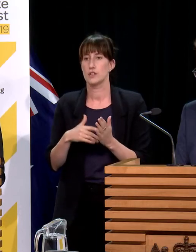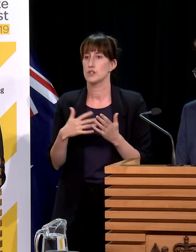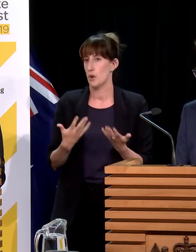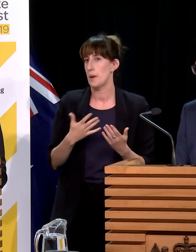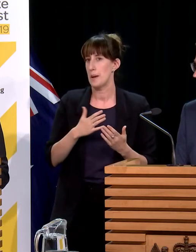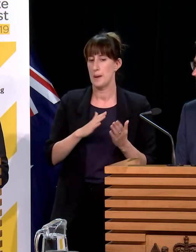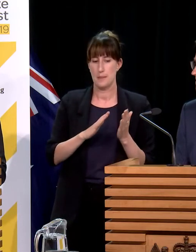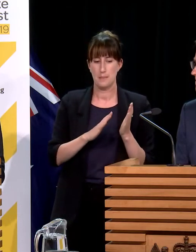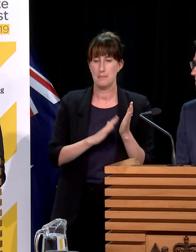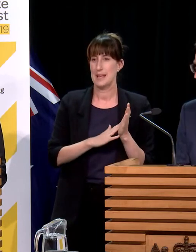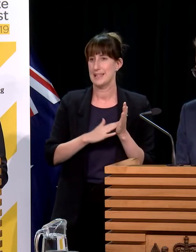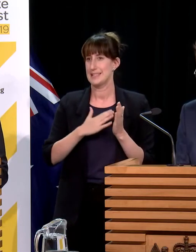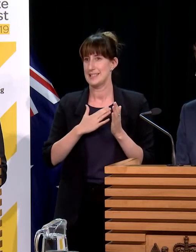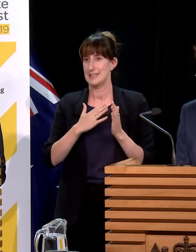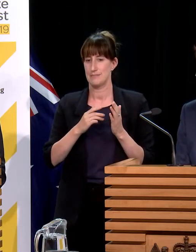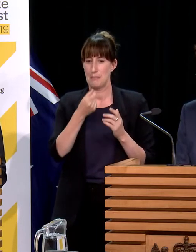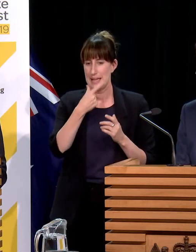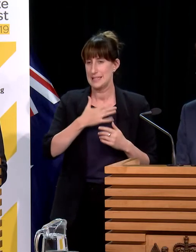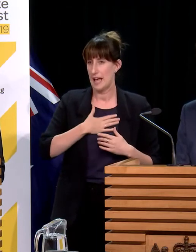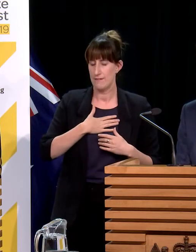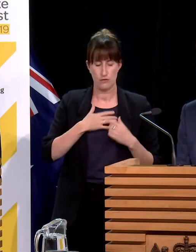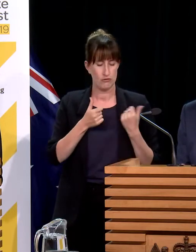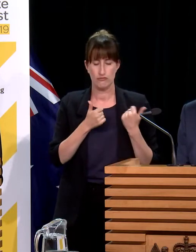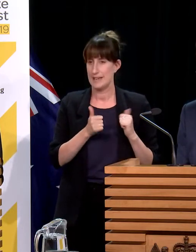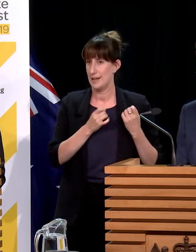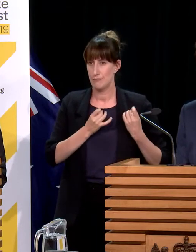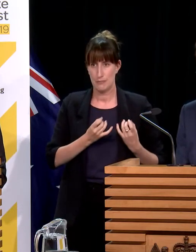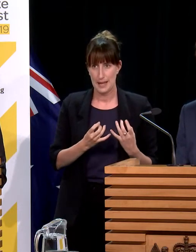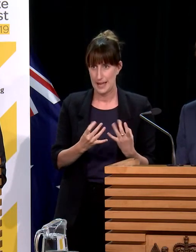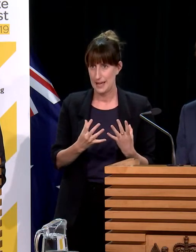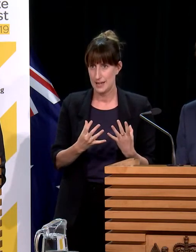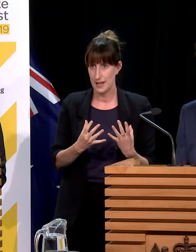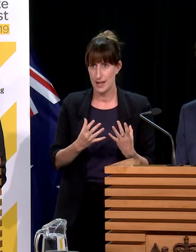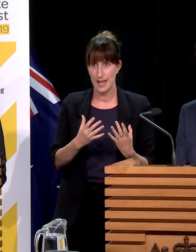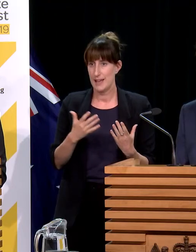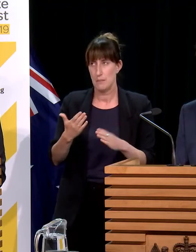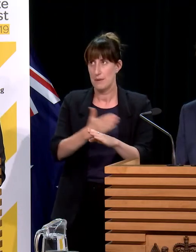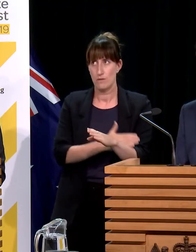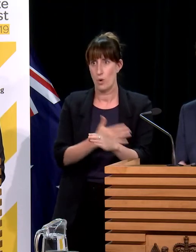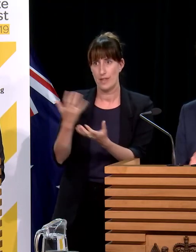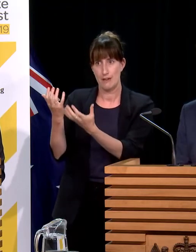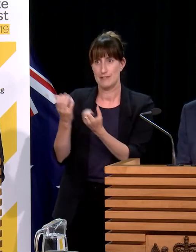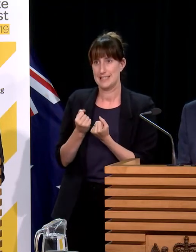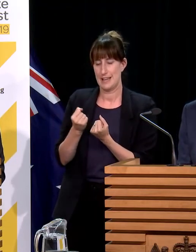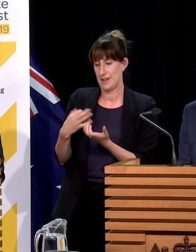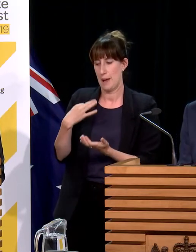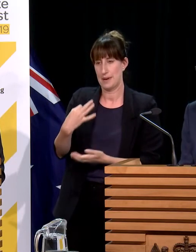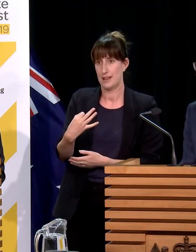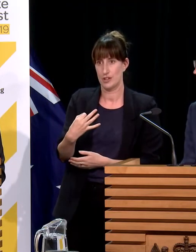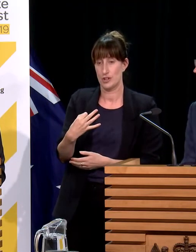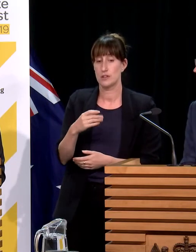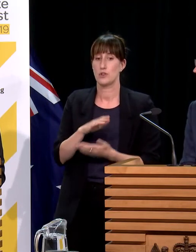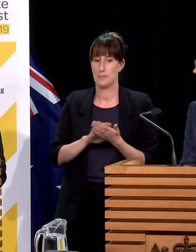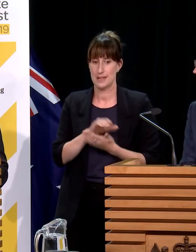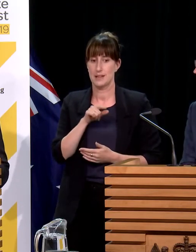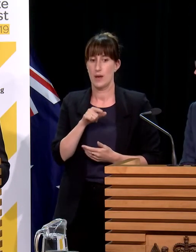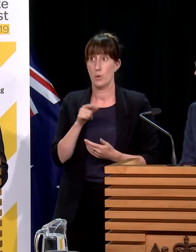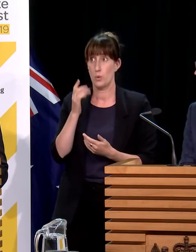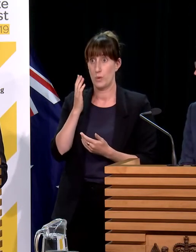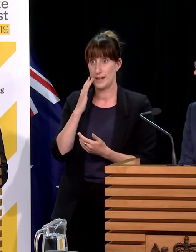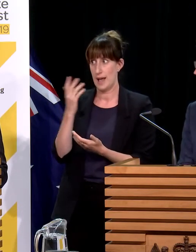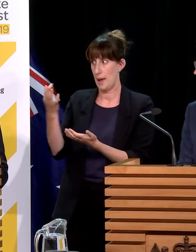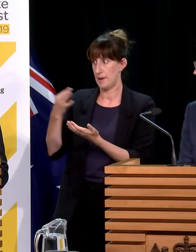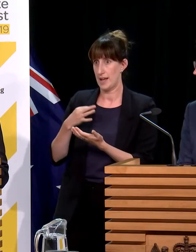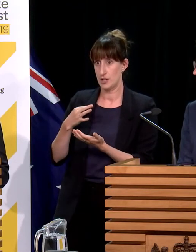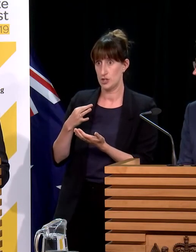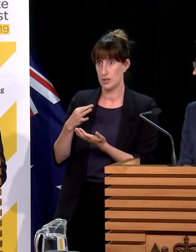preparing for it, so they've been gathering the evidence and the data before the application was even received, so that they can process that as quickly as possible. Now, they'll still